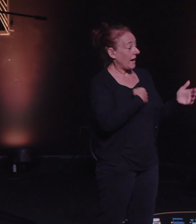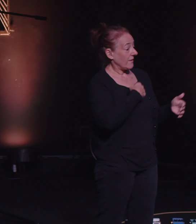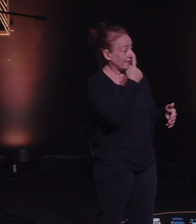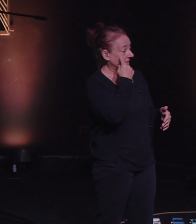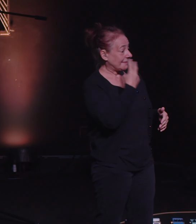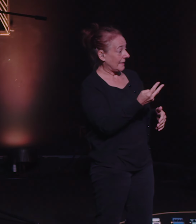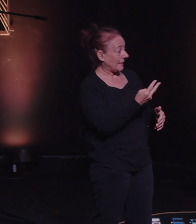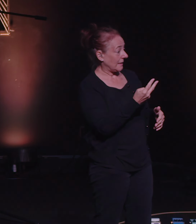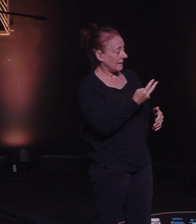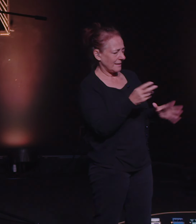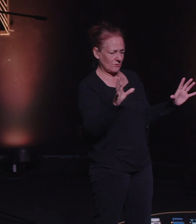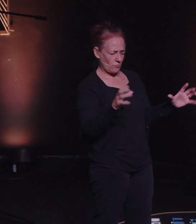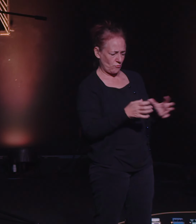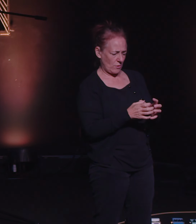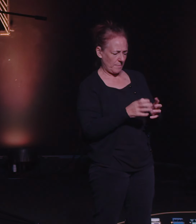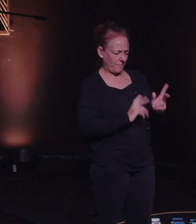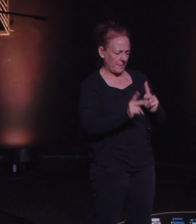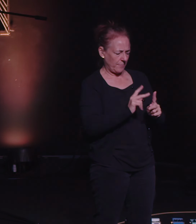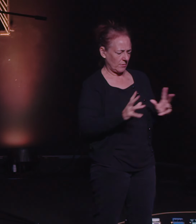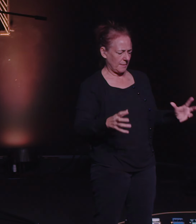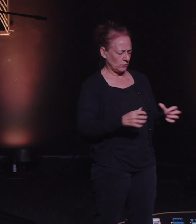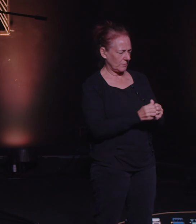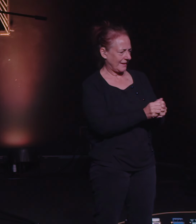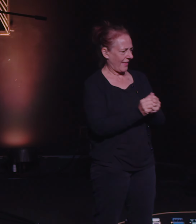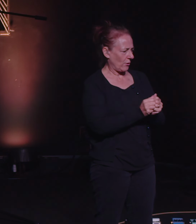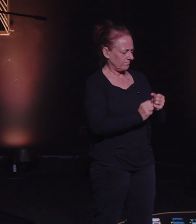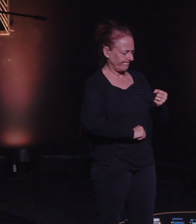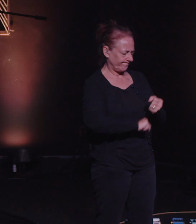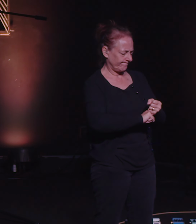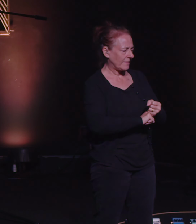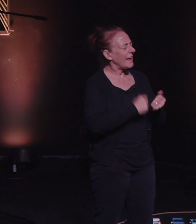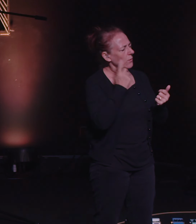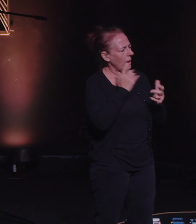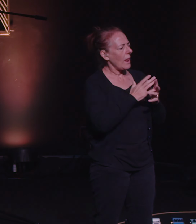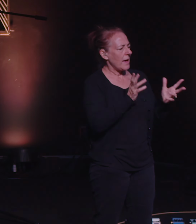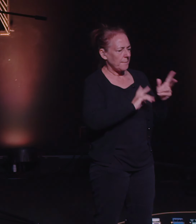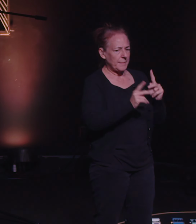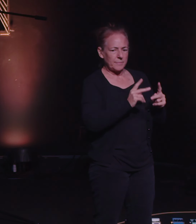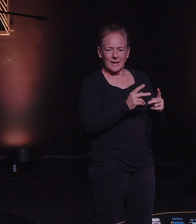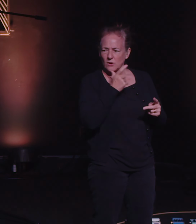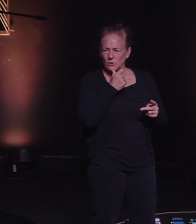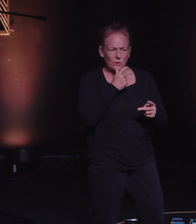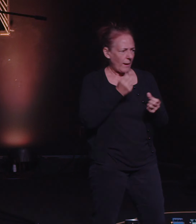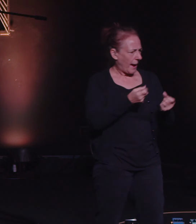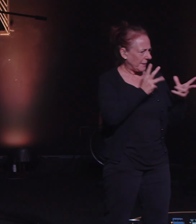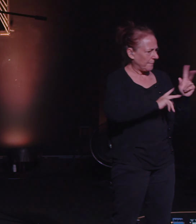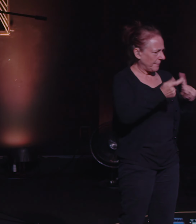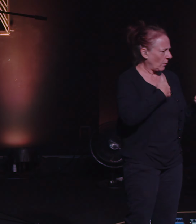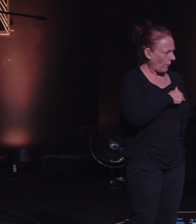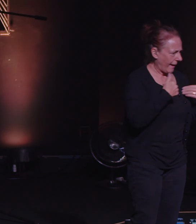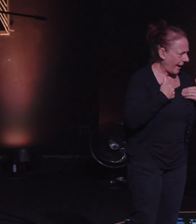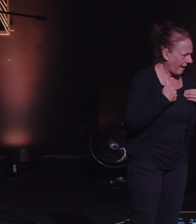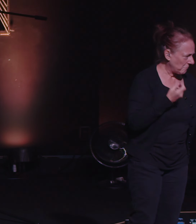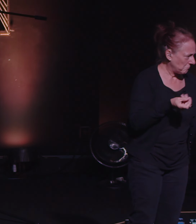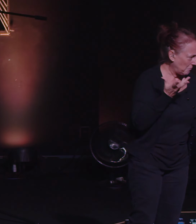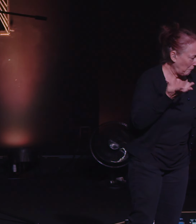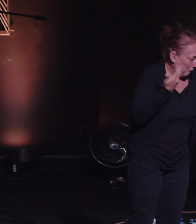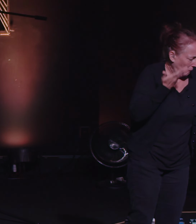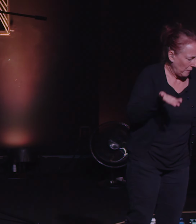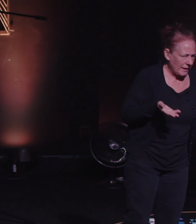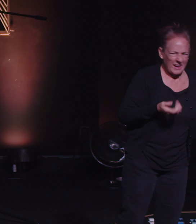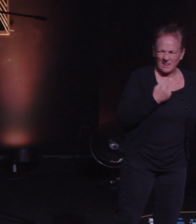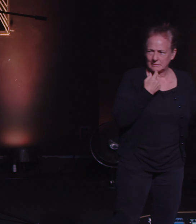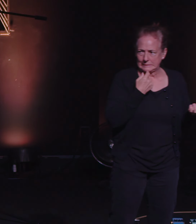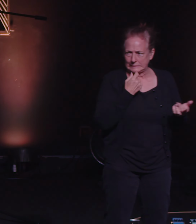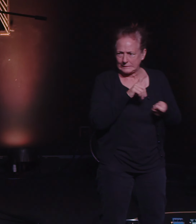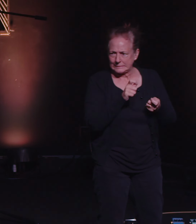is a core group of people come together. And I know a lot of people, like, I don't know if you know how many people we have, and I don't know that I can tell